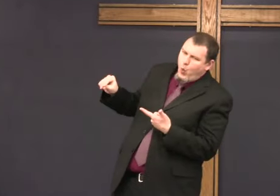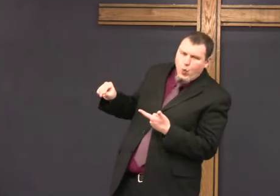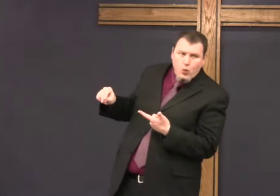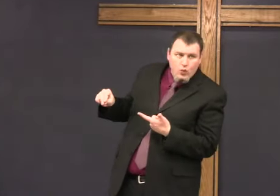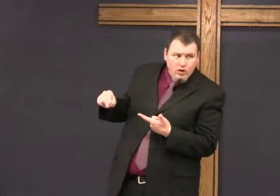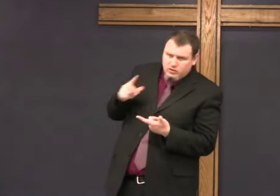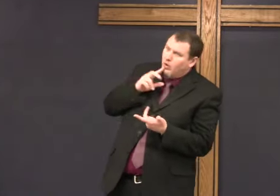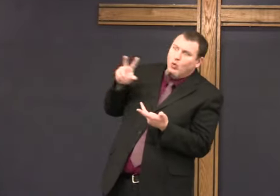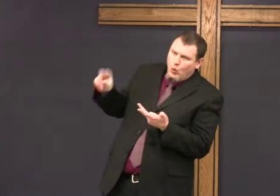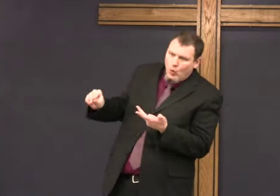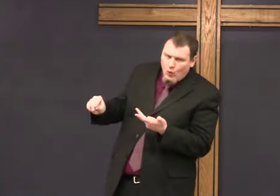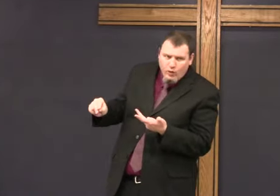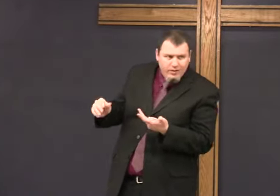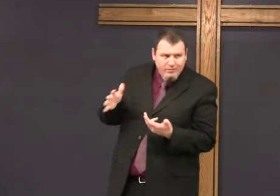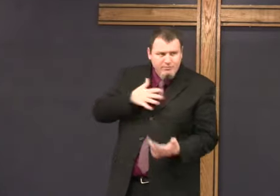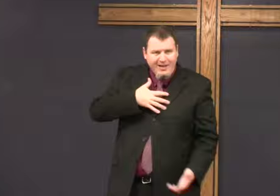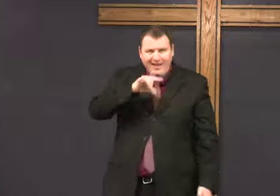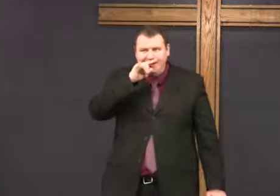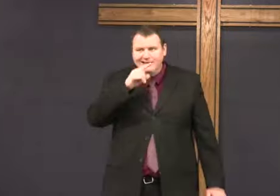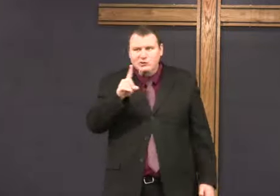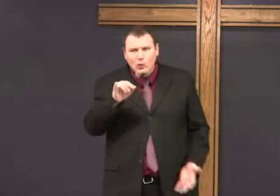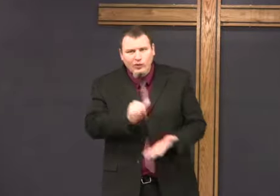But Nehemiah kept his word. He said, no, I'm not